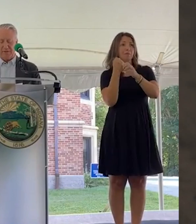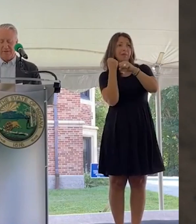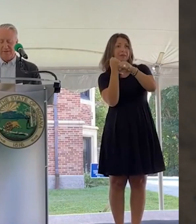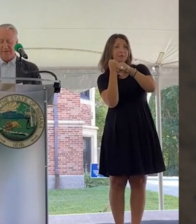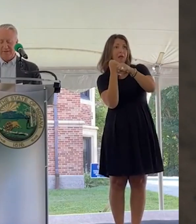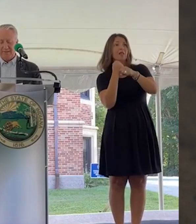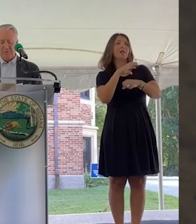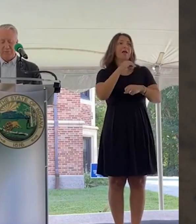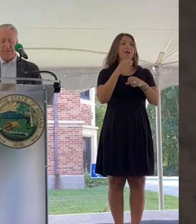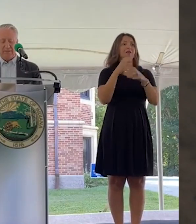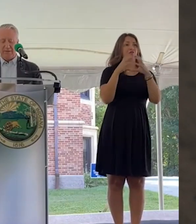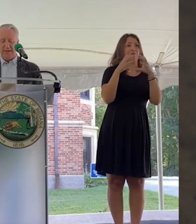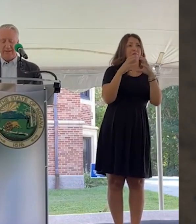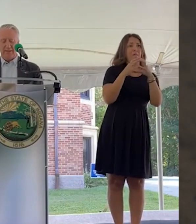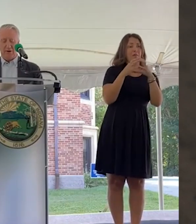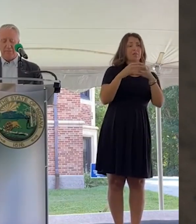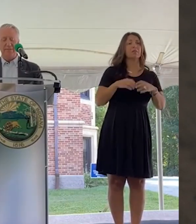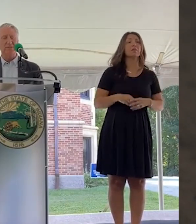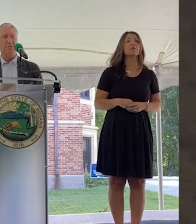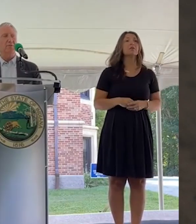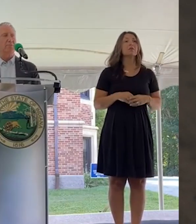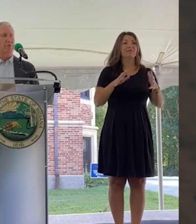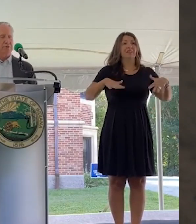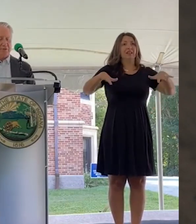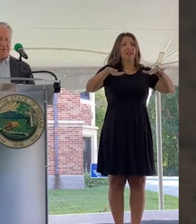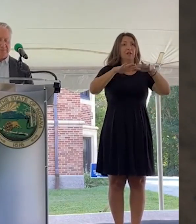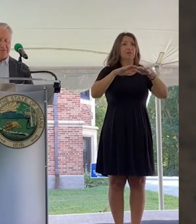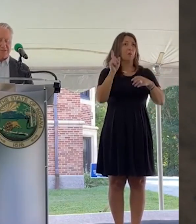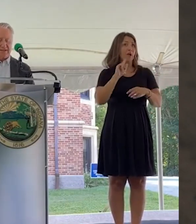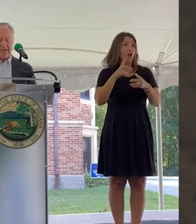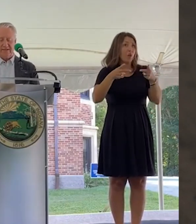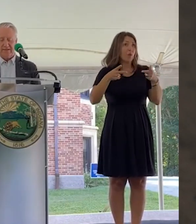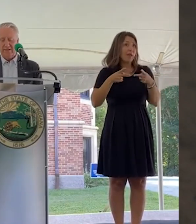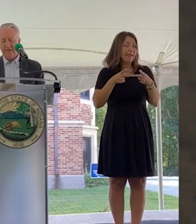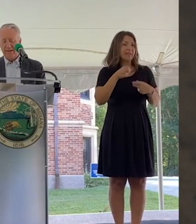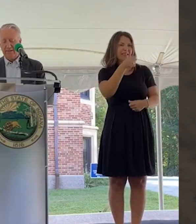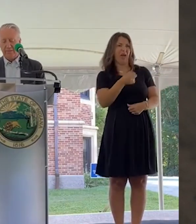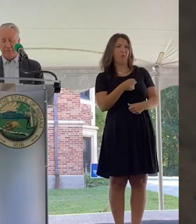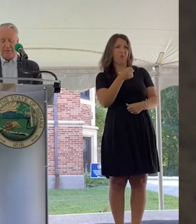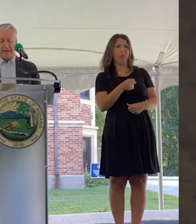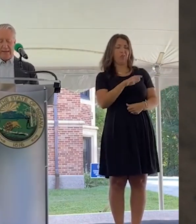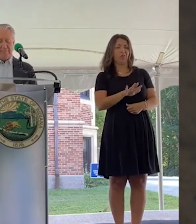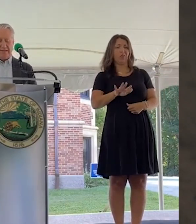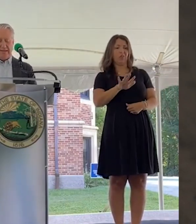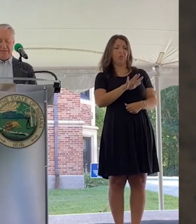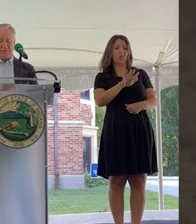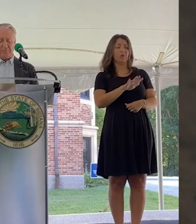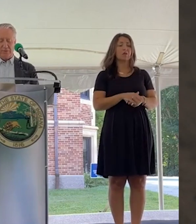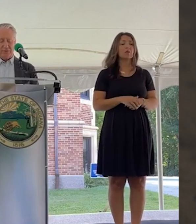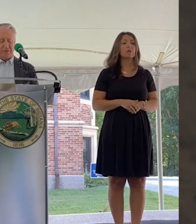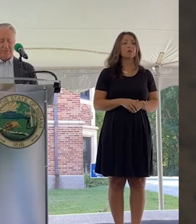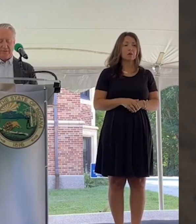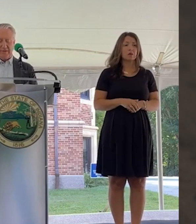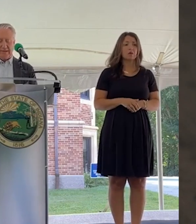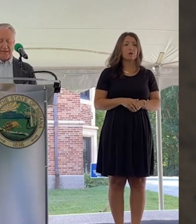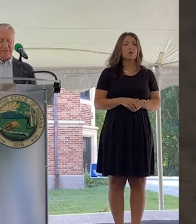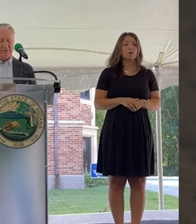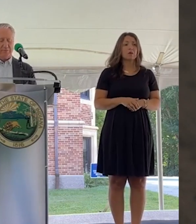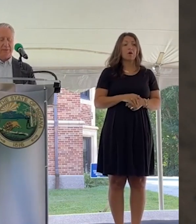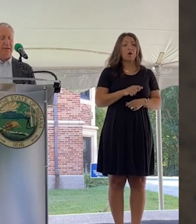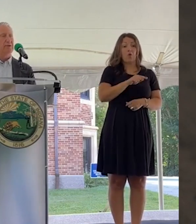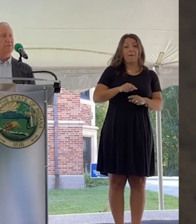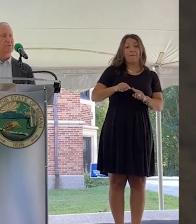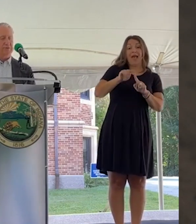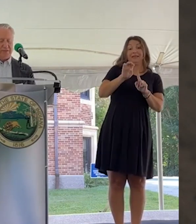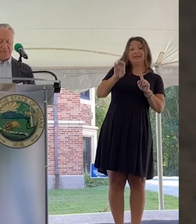softball diamond. These will be located in the open southern portion of the site. And then rounding out the eastern portion of the